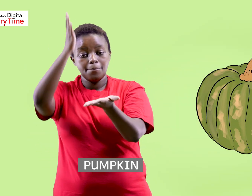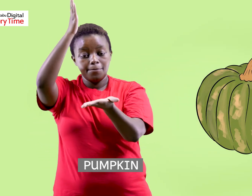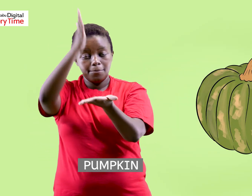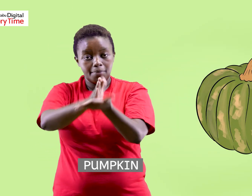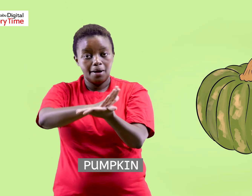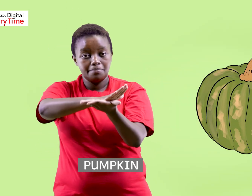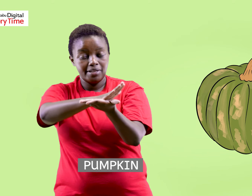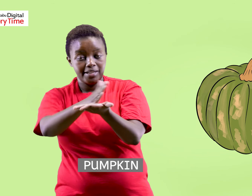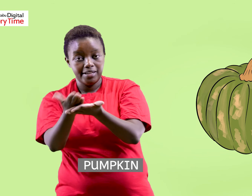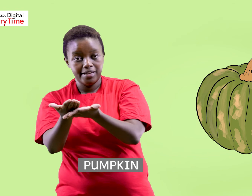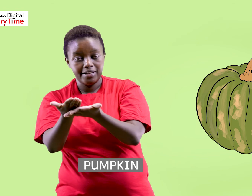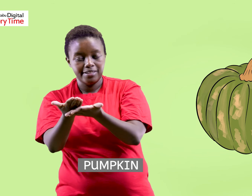Pumpkin.